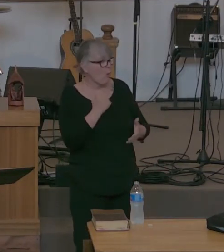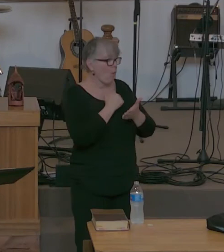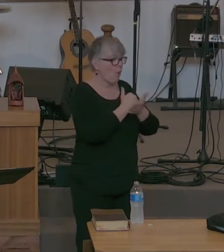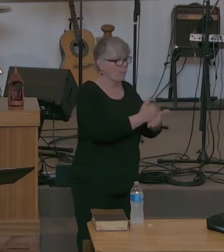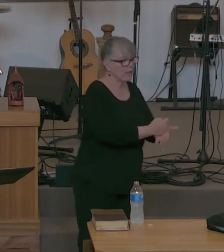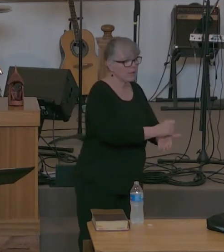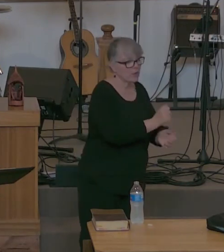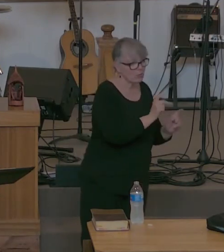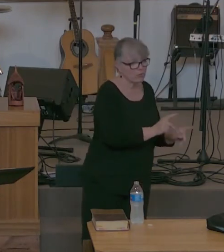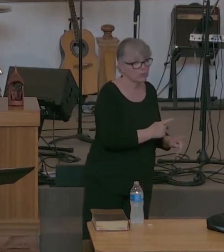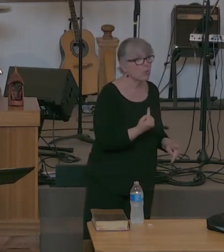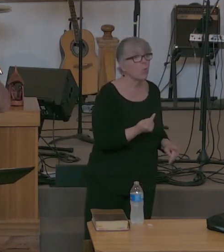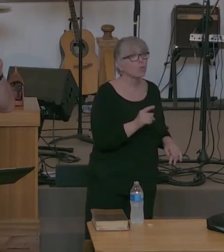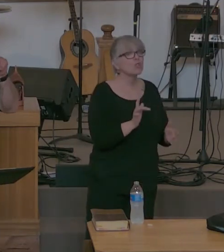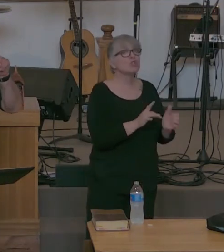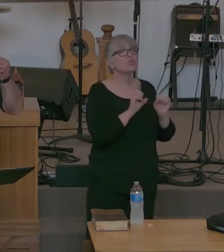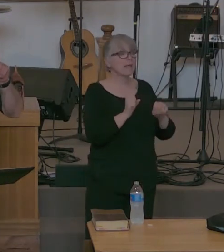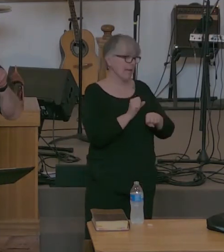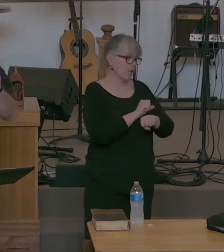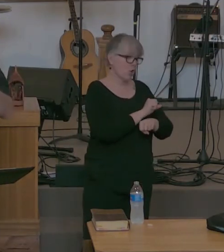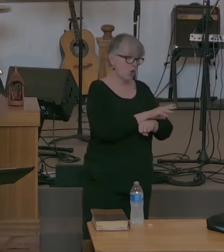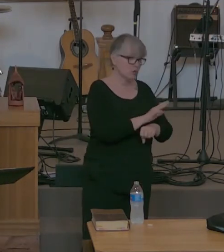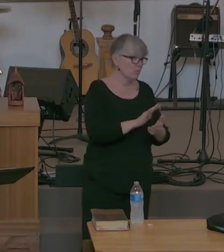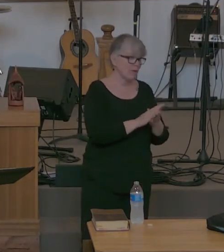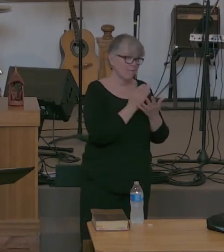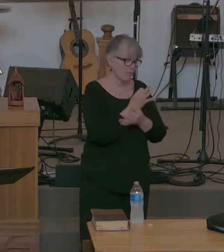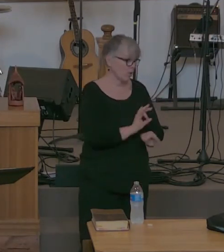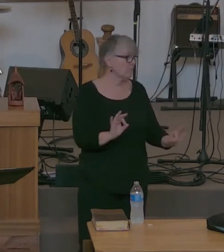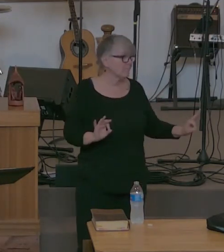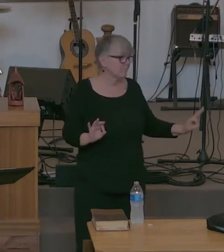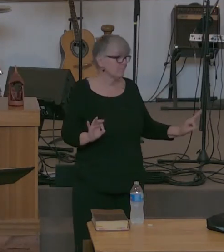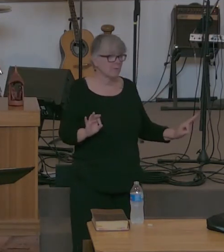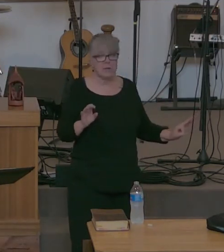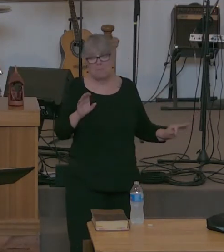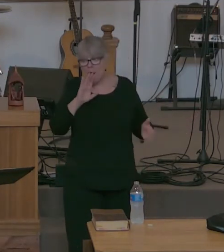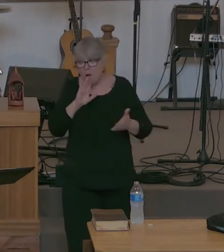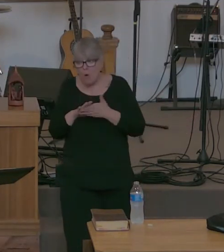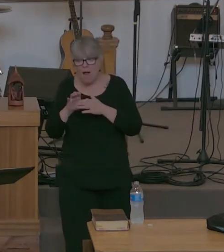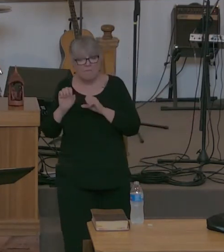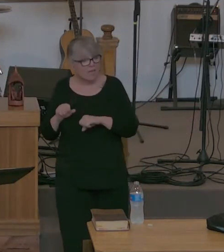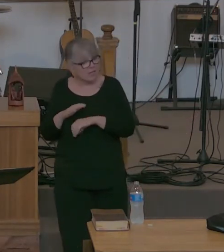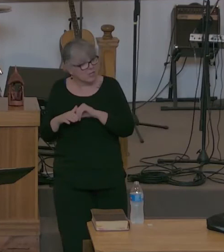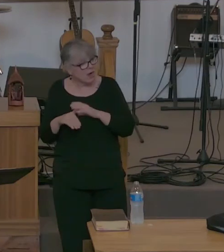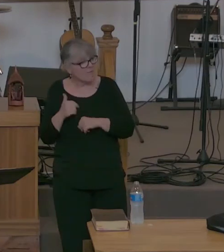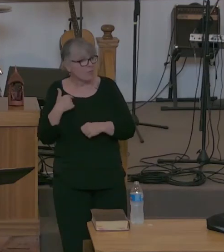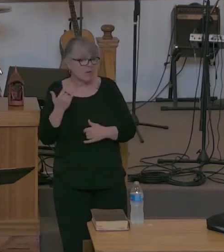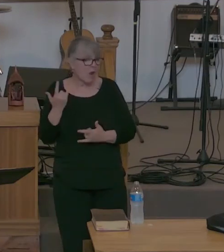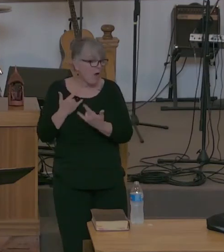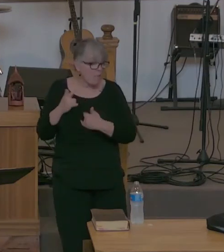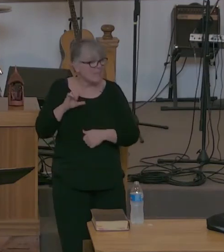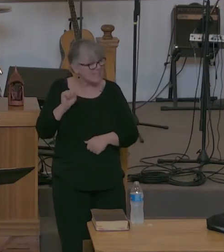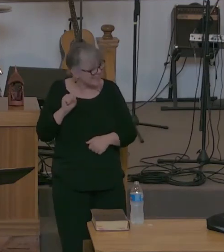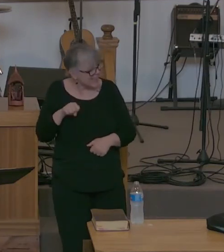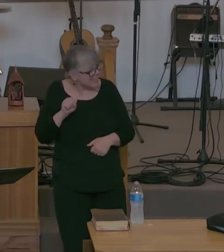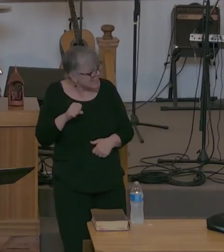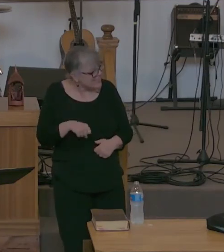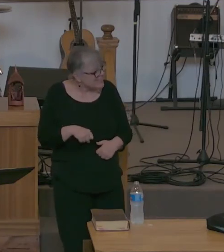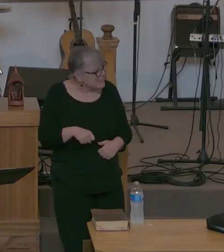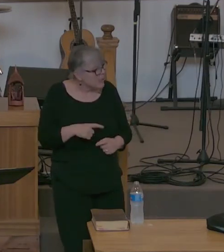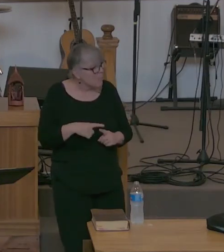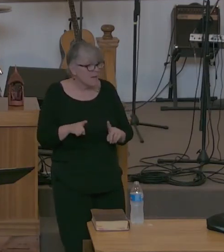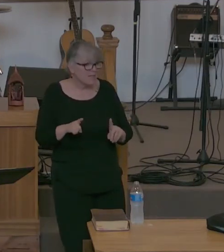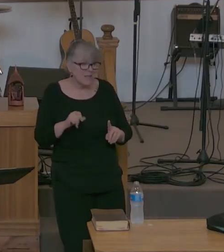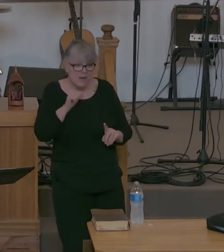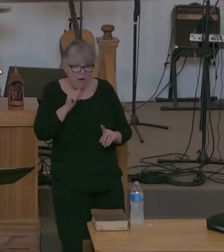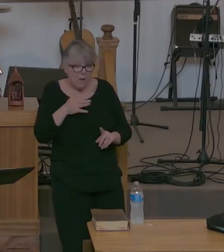Only Jesus can set you free. Now, can Nona comfort me, love me, do all that? Yes. But you know what?